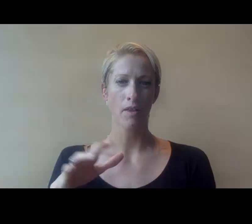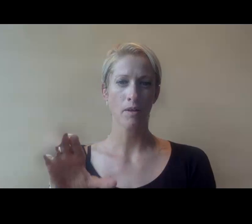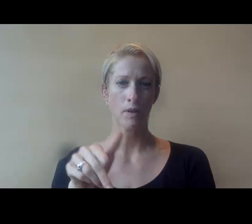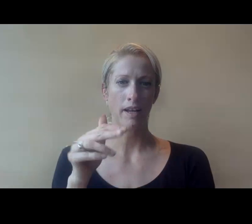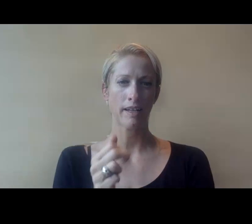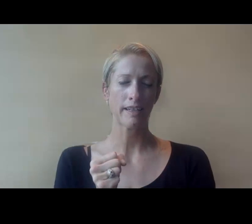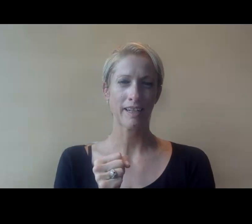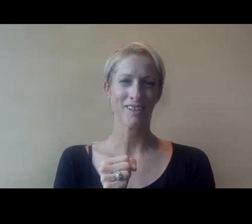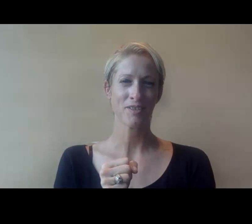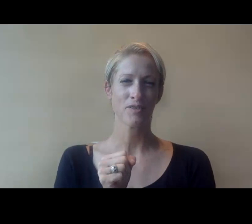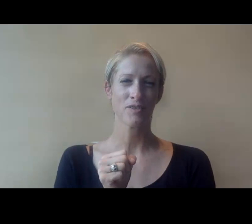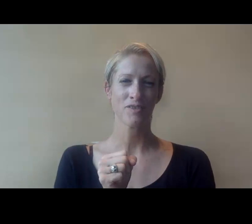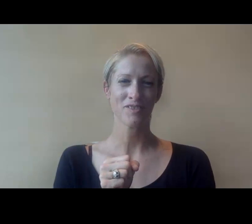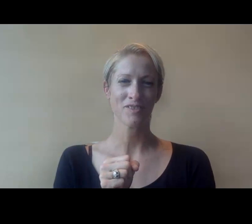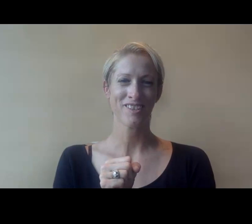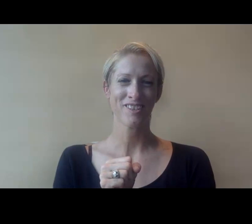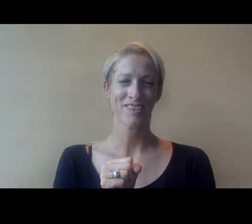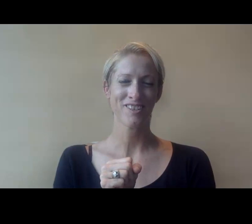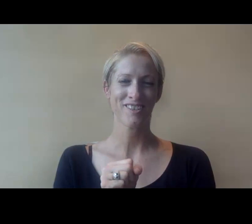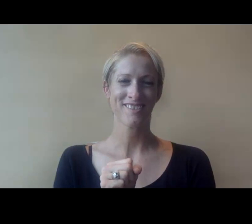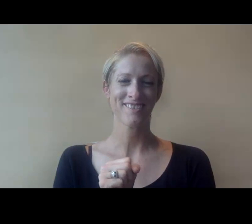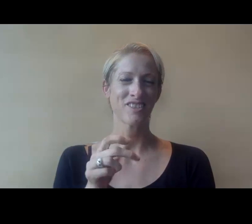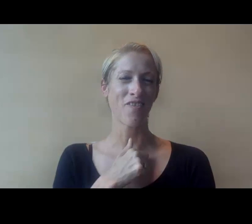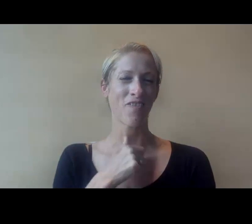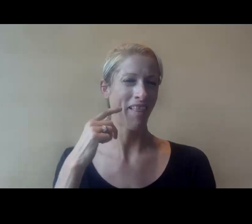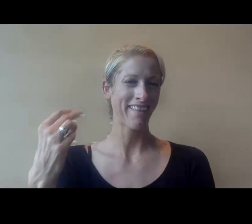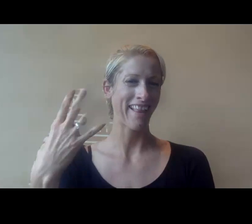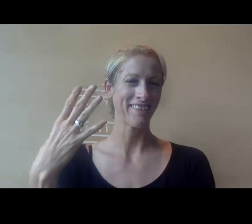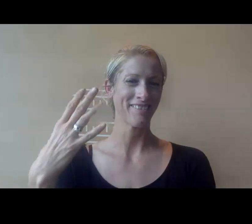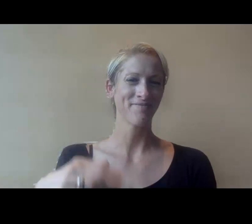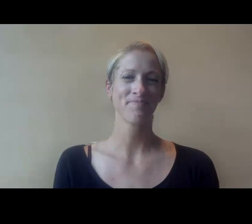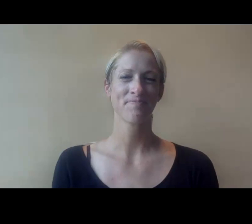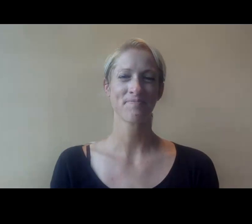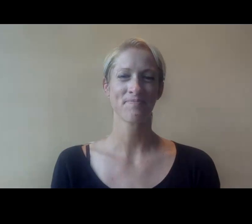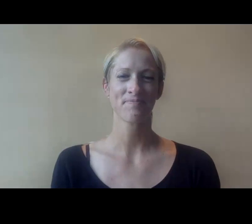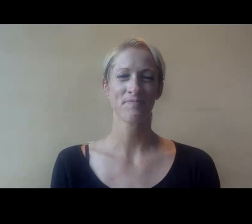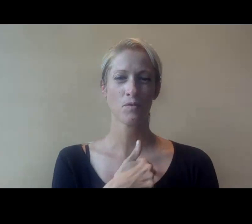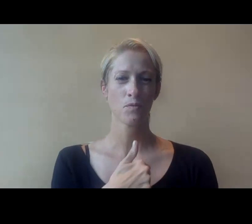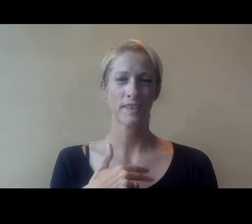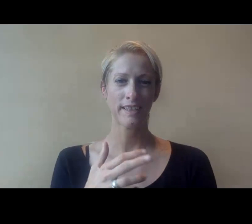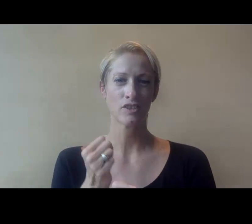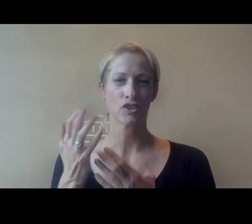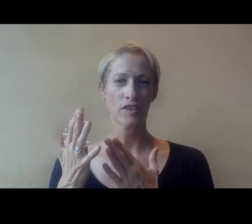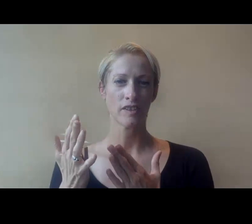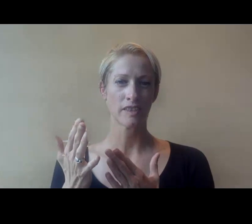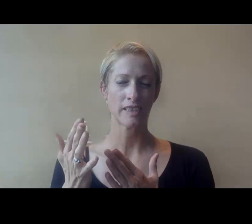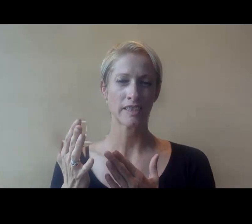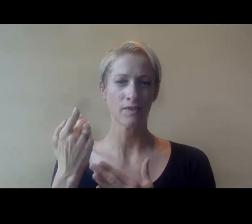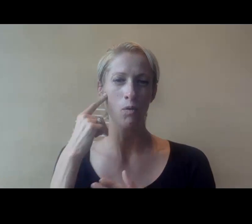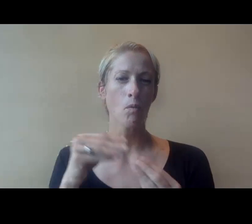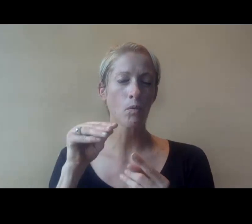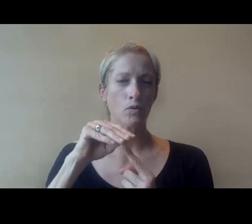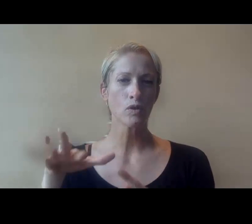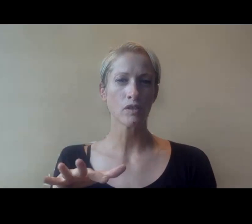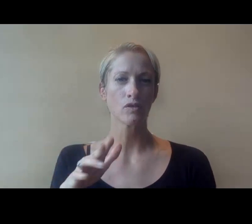can service, sorry, my light, we can service more students that way. So we're very excited to keep going, and we work very closely